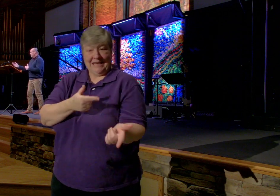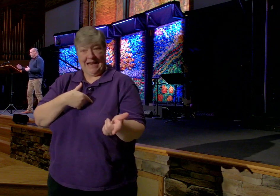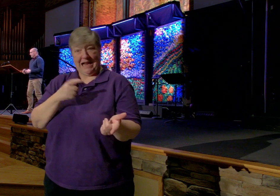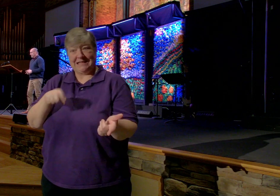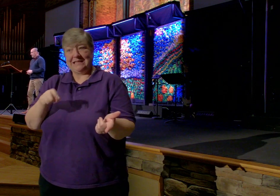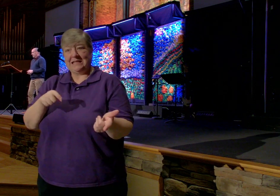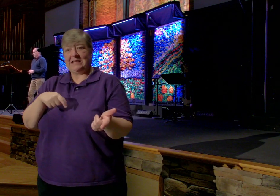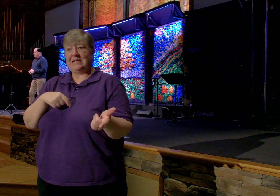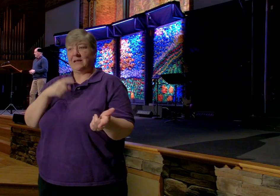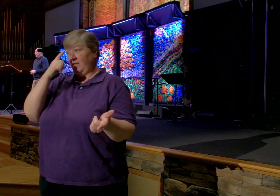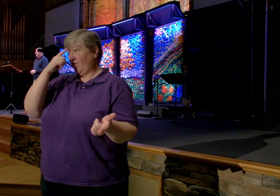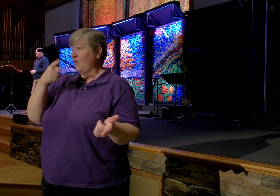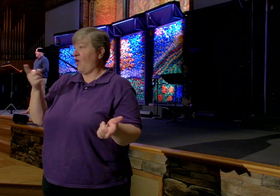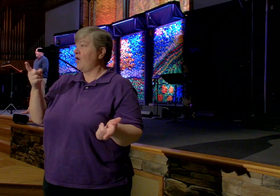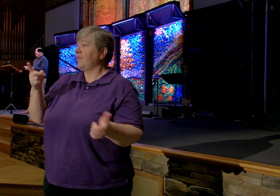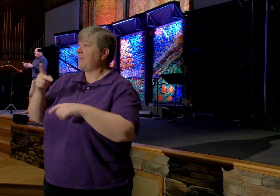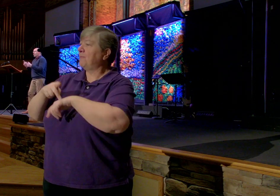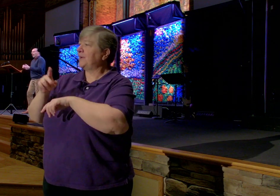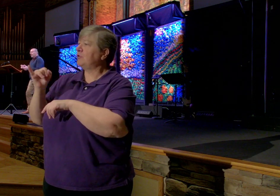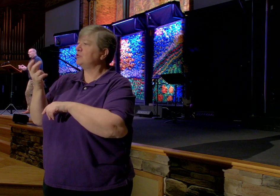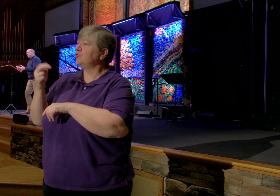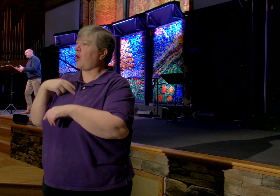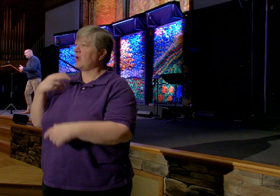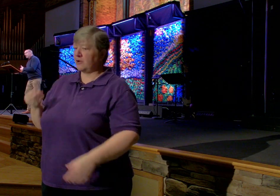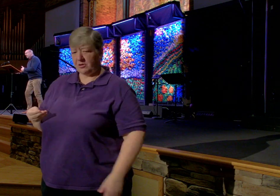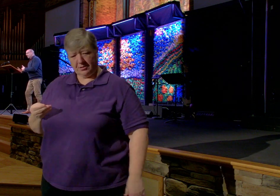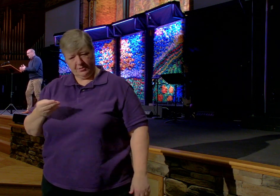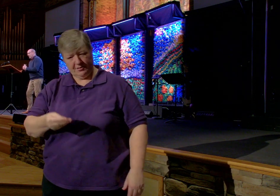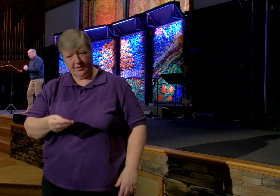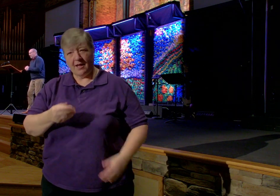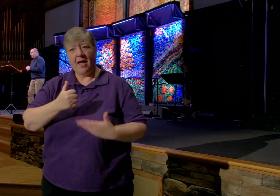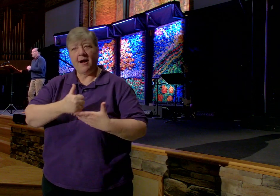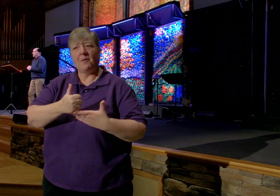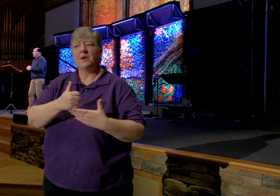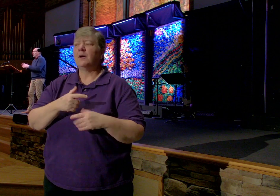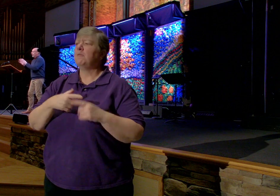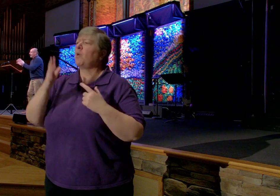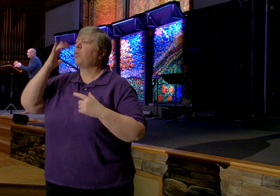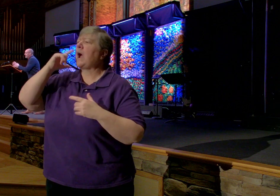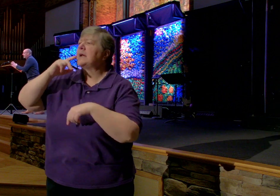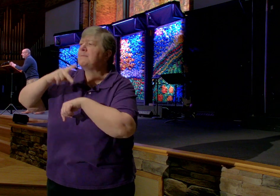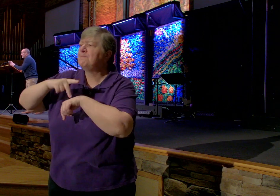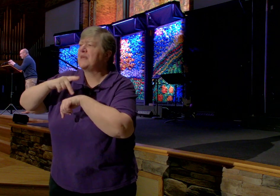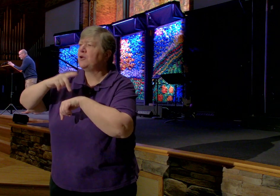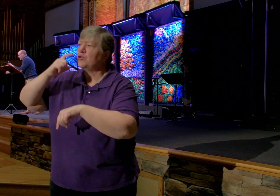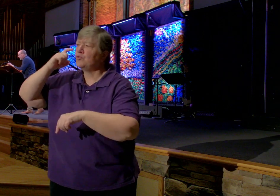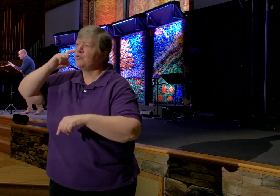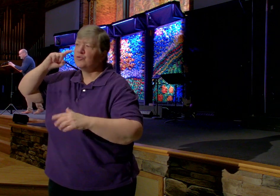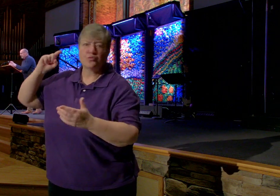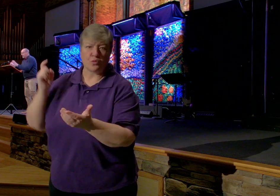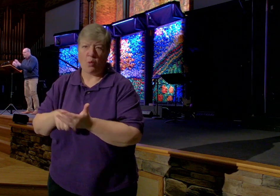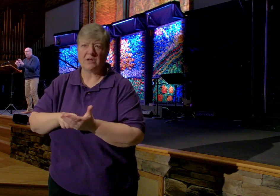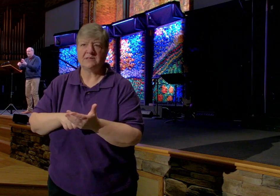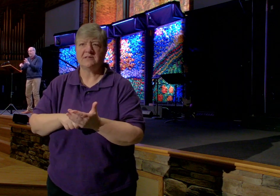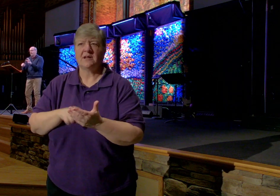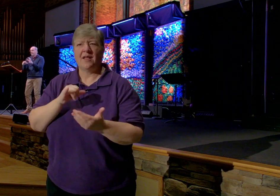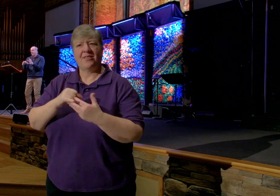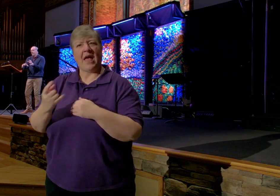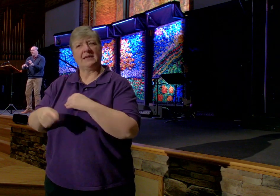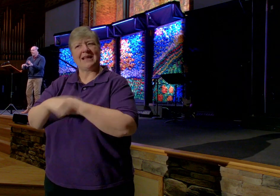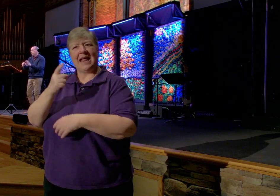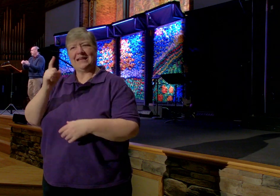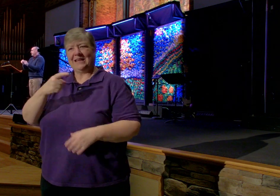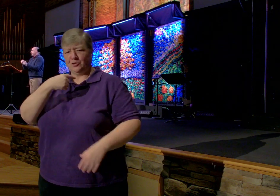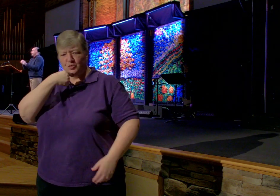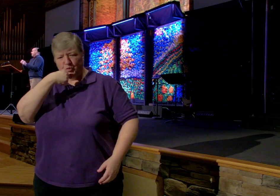had a need that he thought they could take care of. But why did Peter really notice? Why did he think this day he